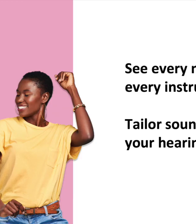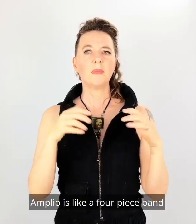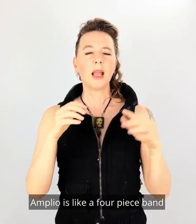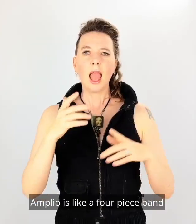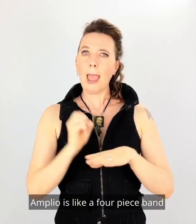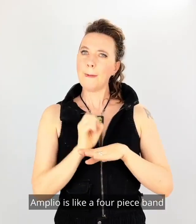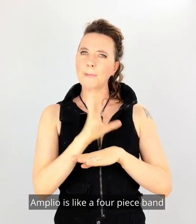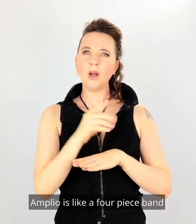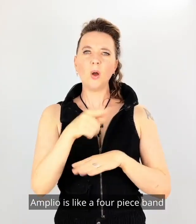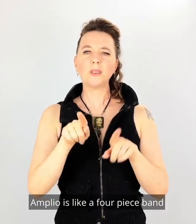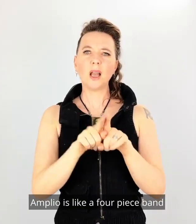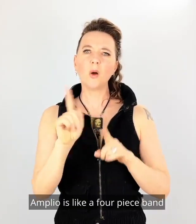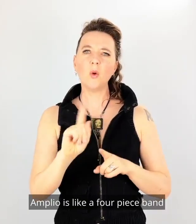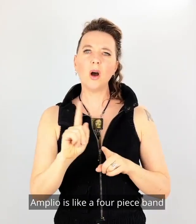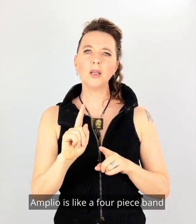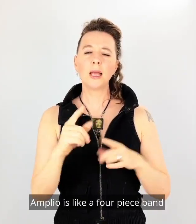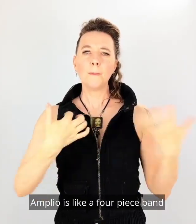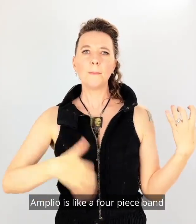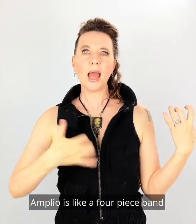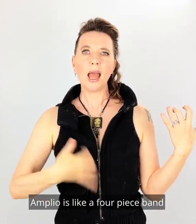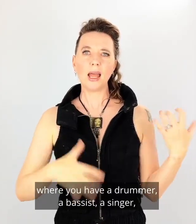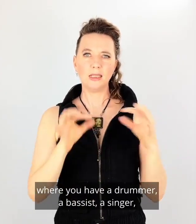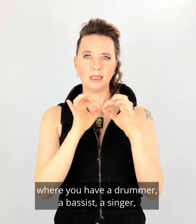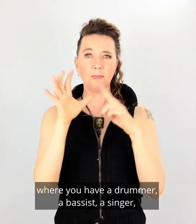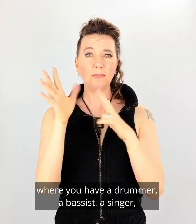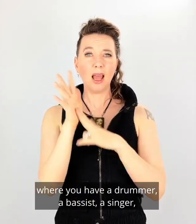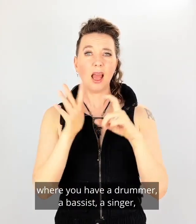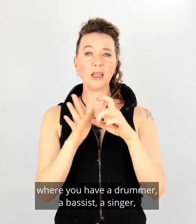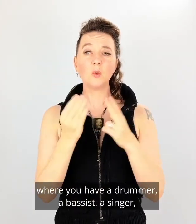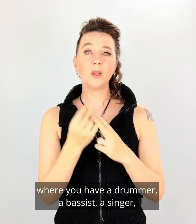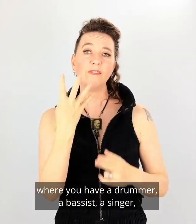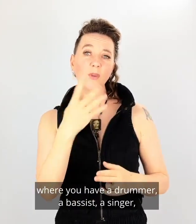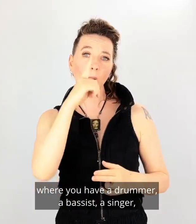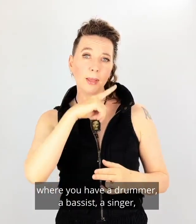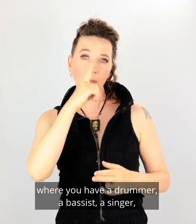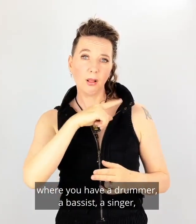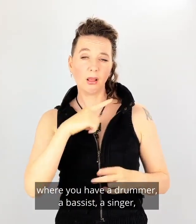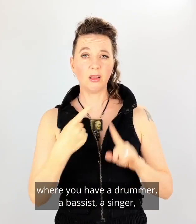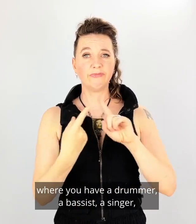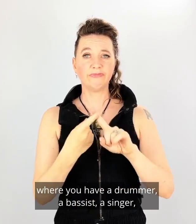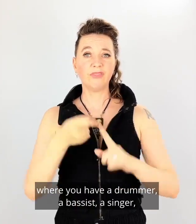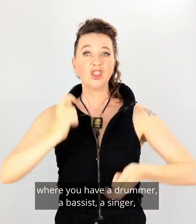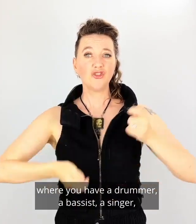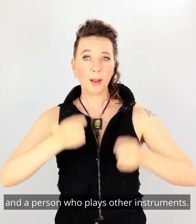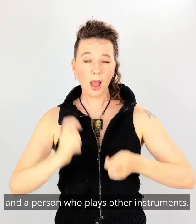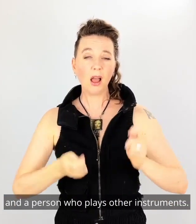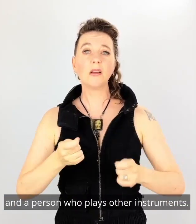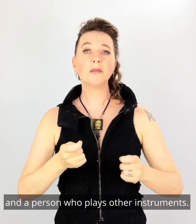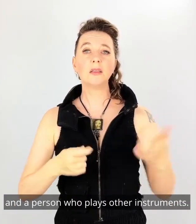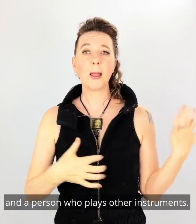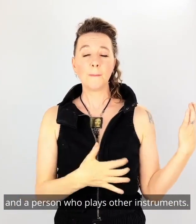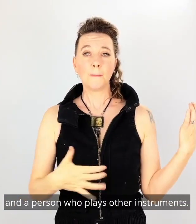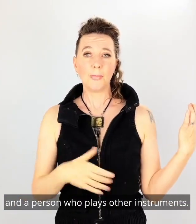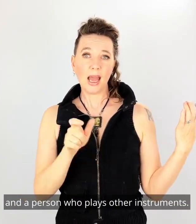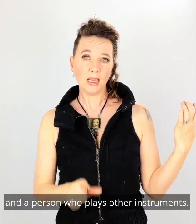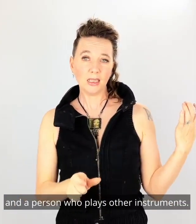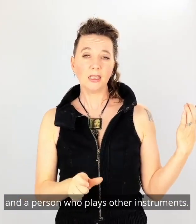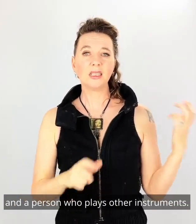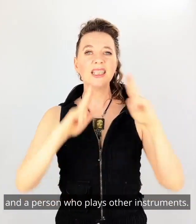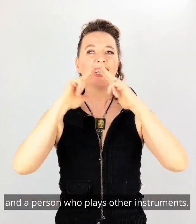There is like a four-piece band where you have a drummer, a bassist, a singer, and a person who plays other instruments.